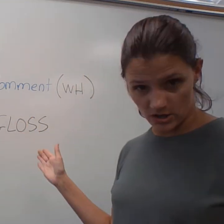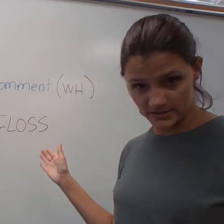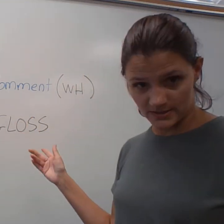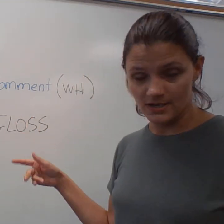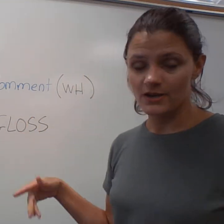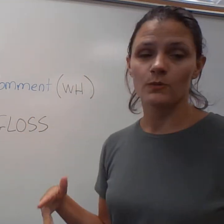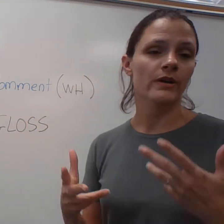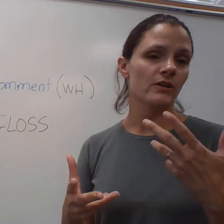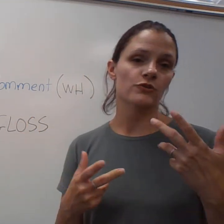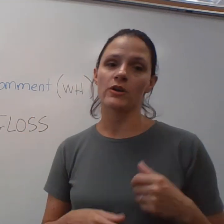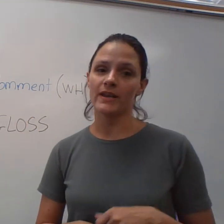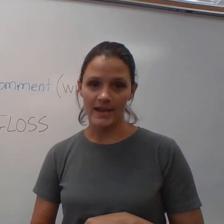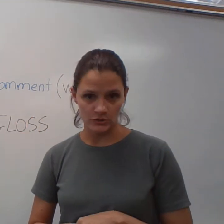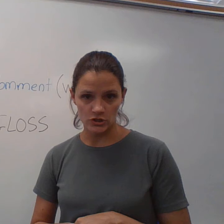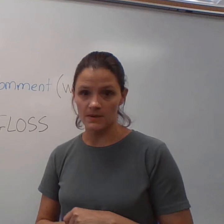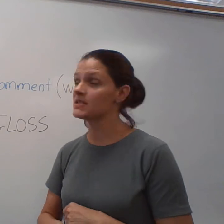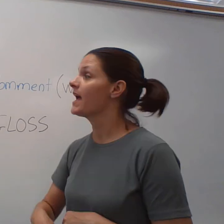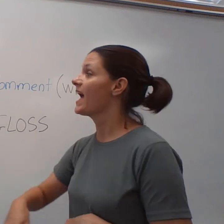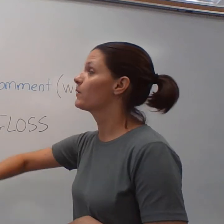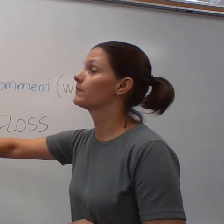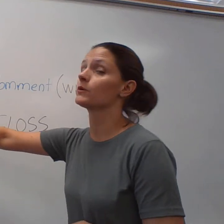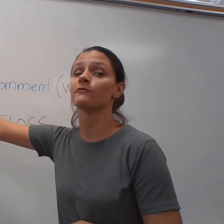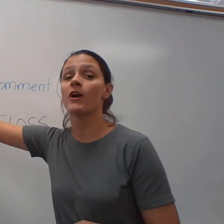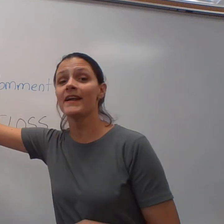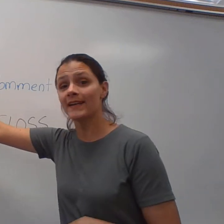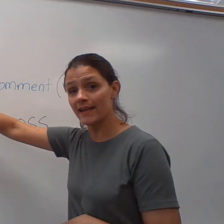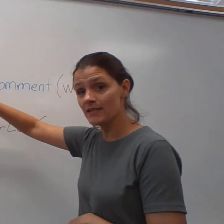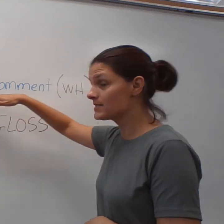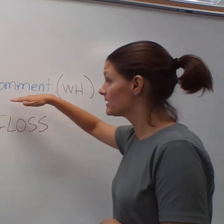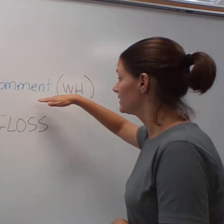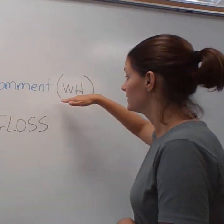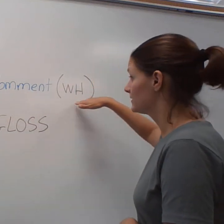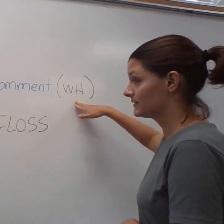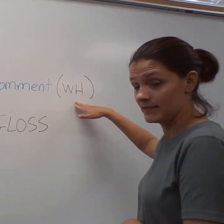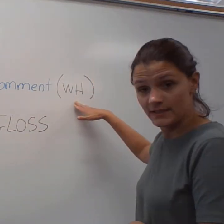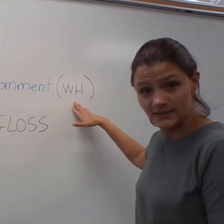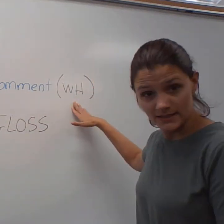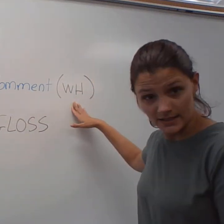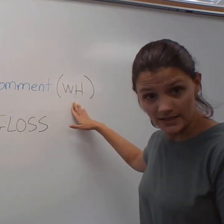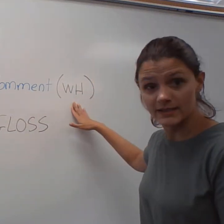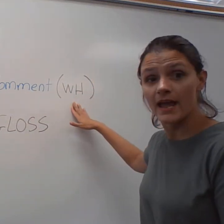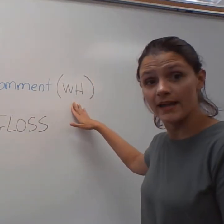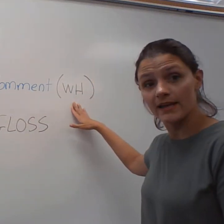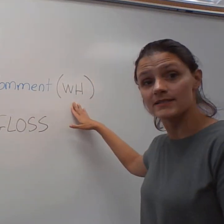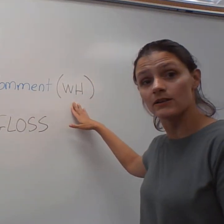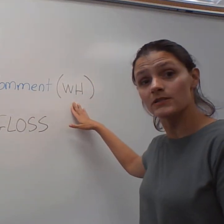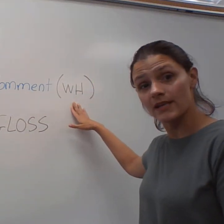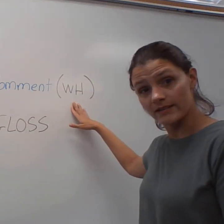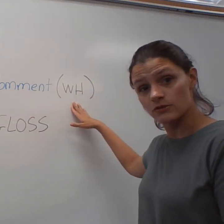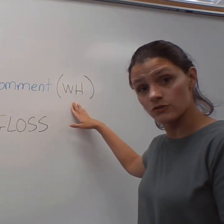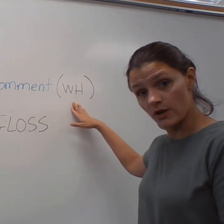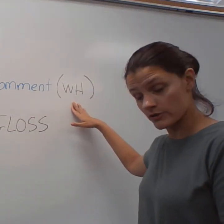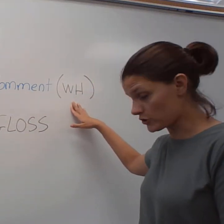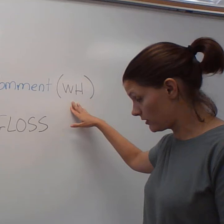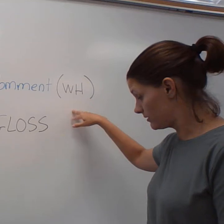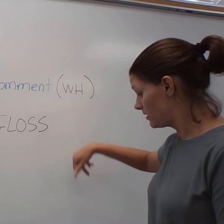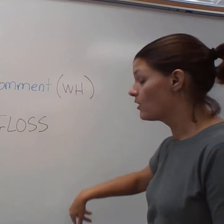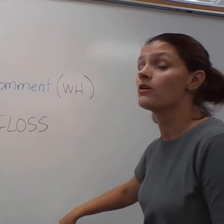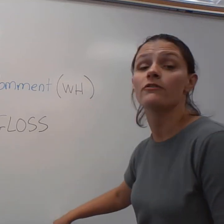gloss. We're not drawing hand shapes. However, we're writing it in ASL sentence structure.